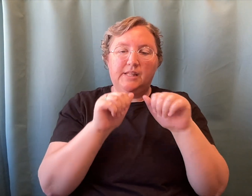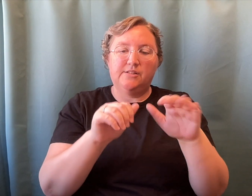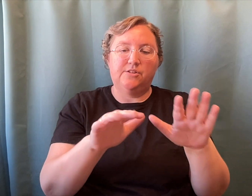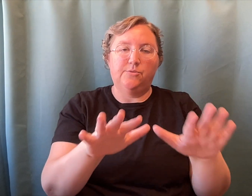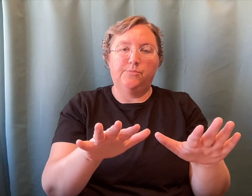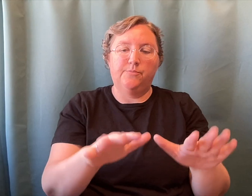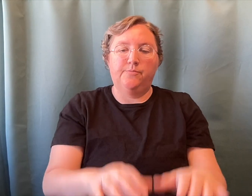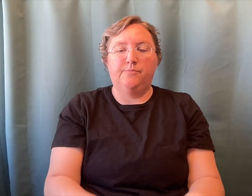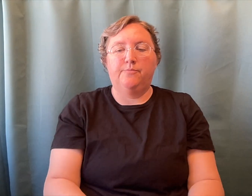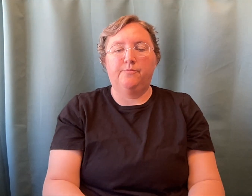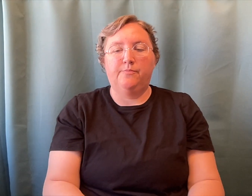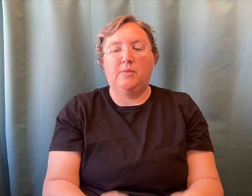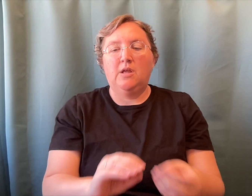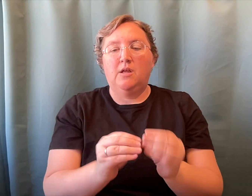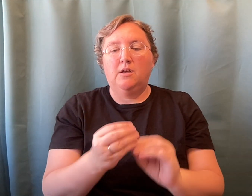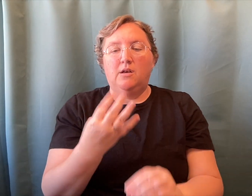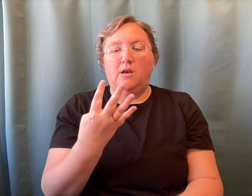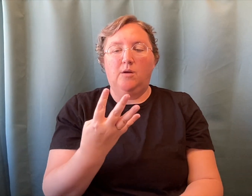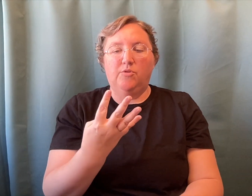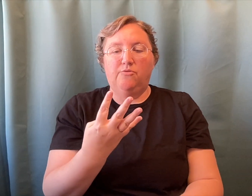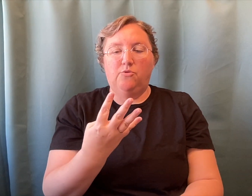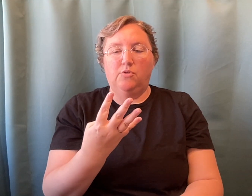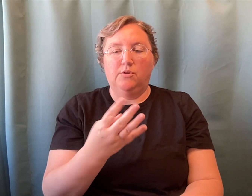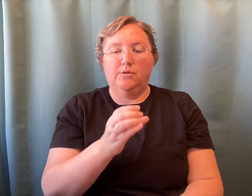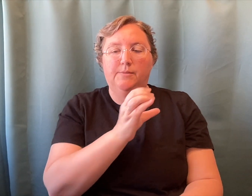Bless you. Number 4.